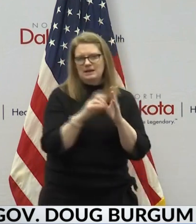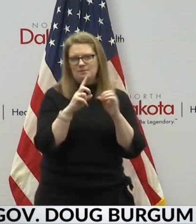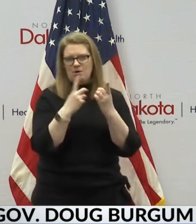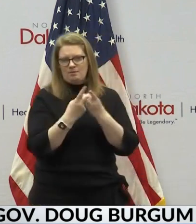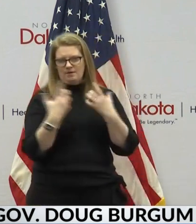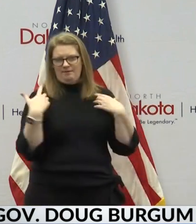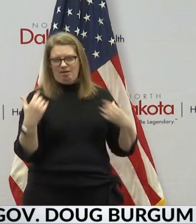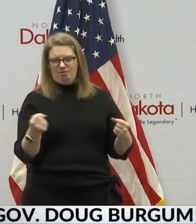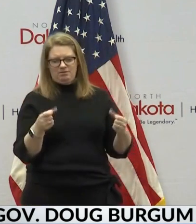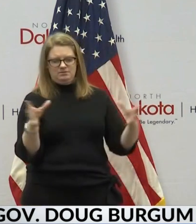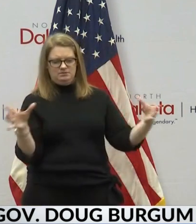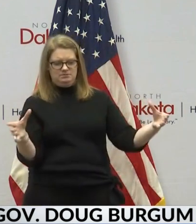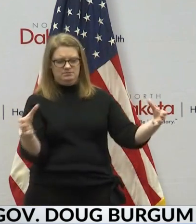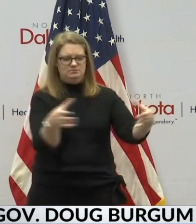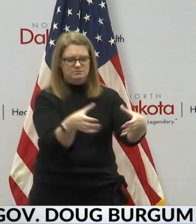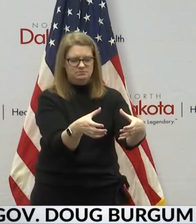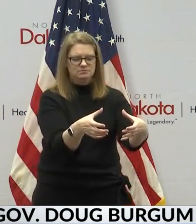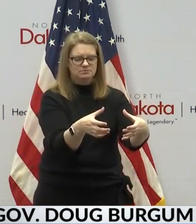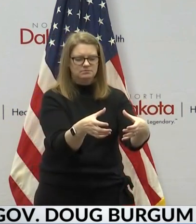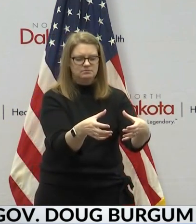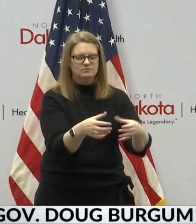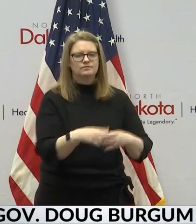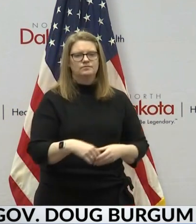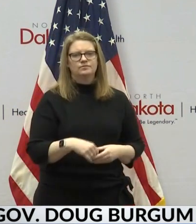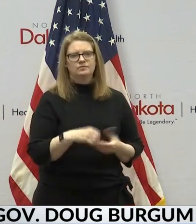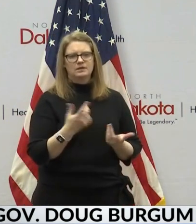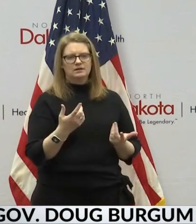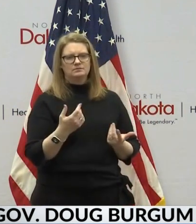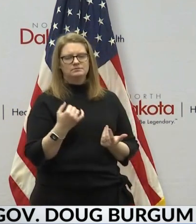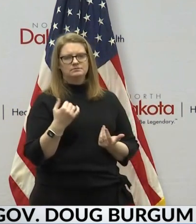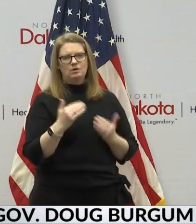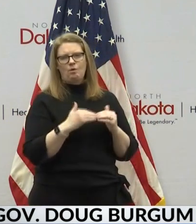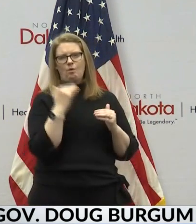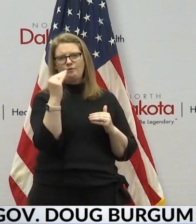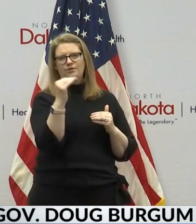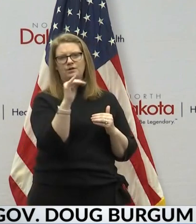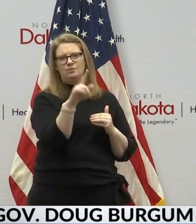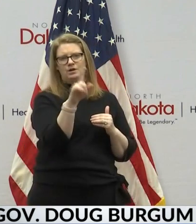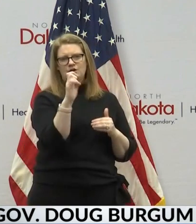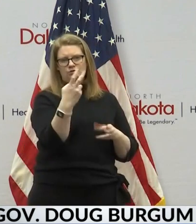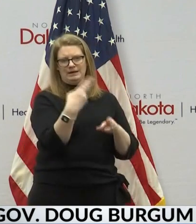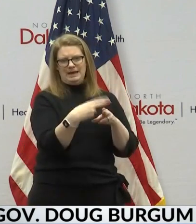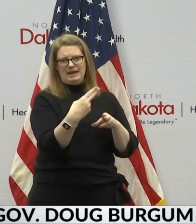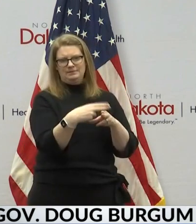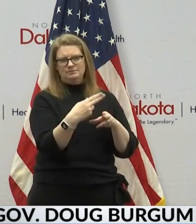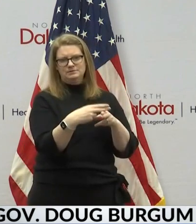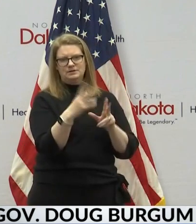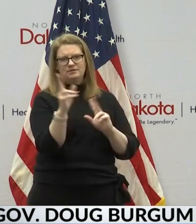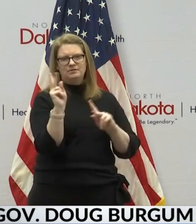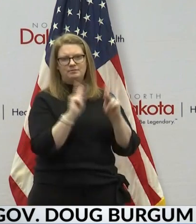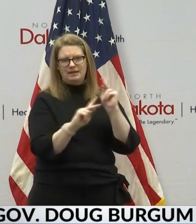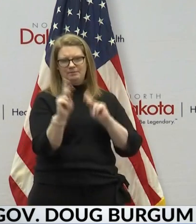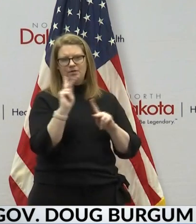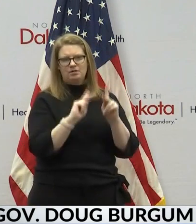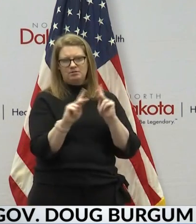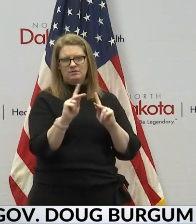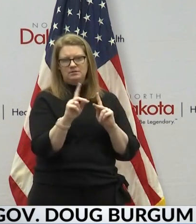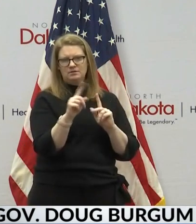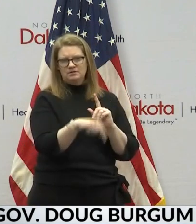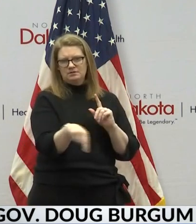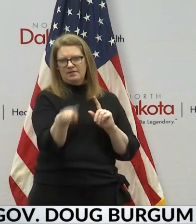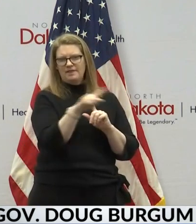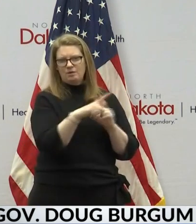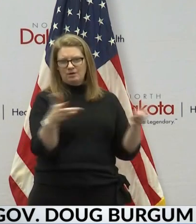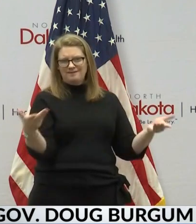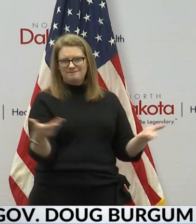to assemble the list of 100, I think it was over 100 names of people who were invited to